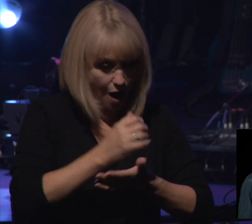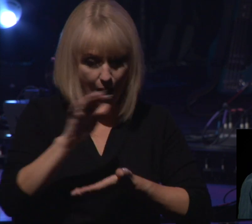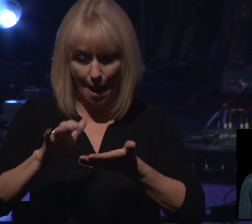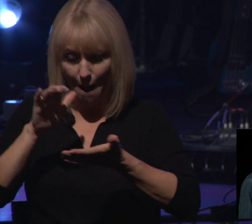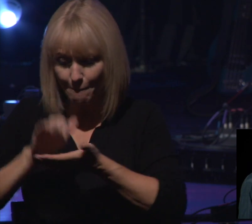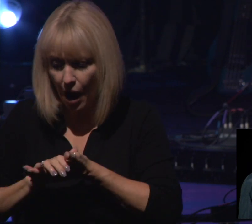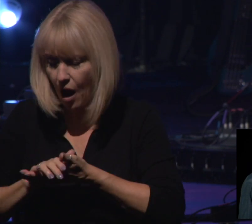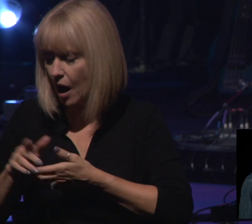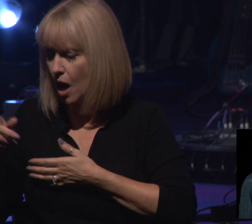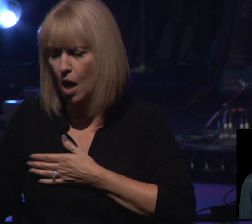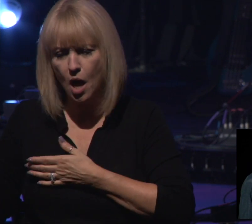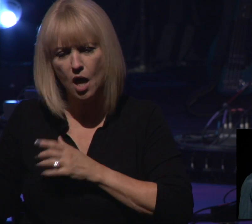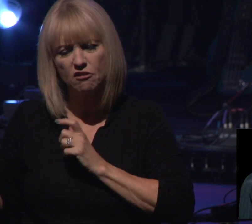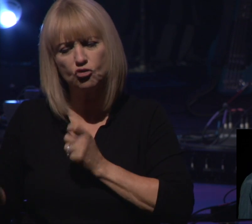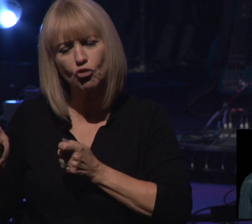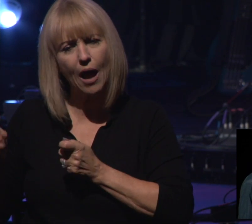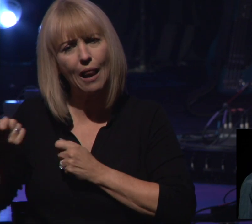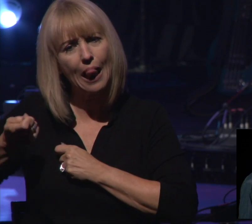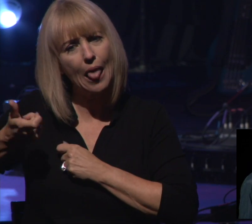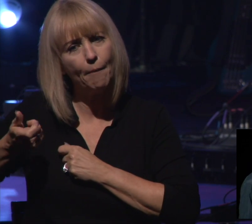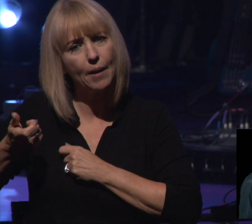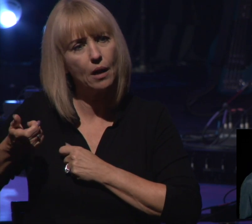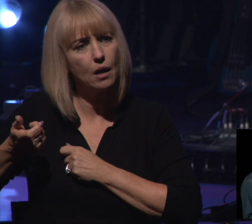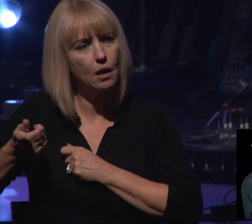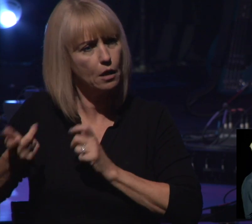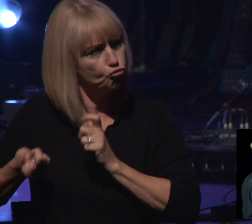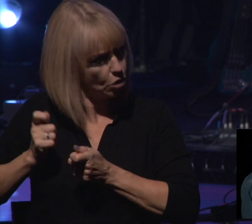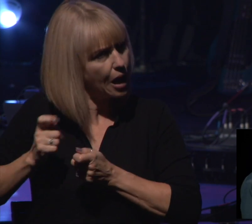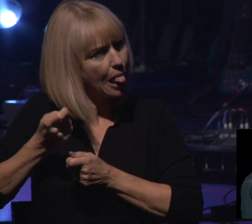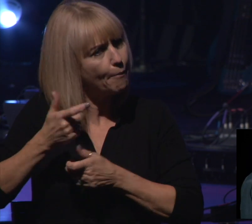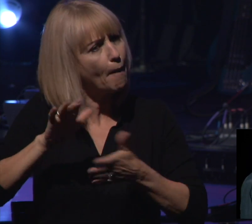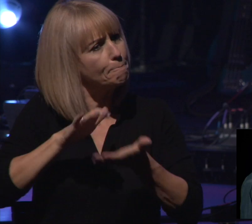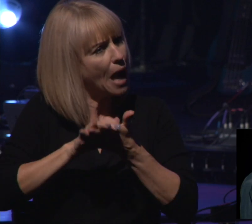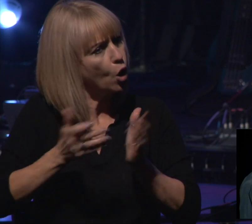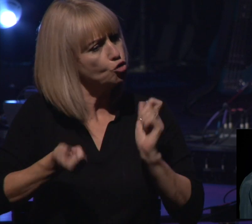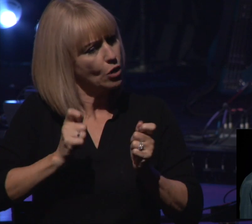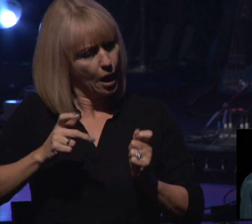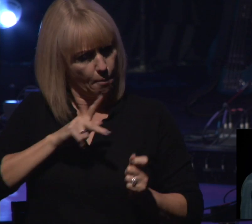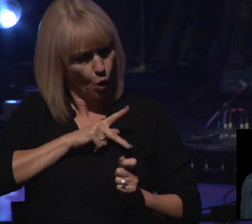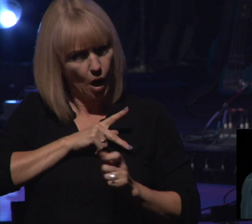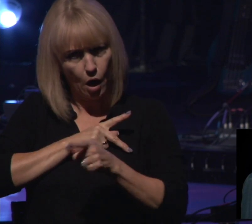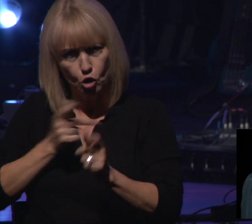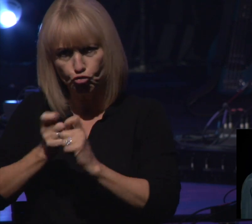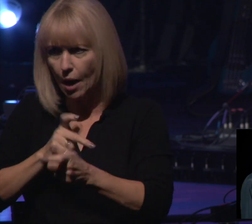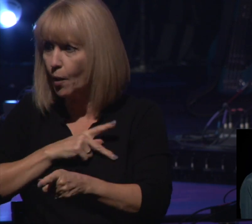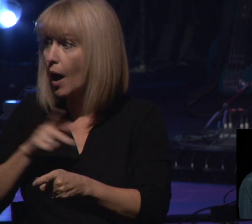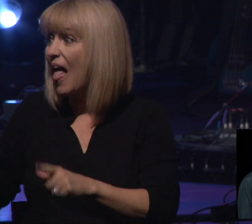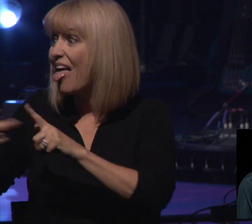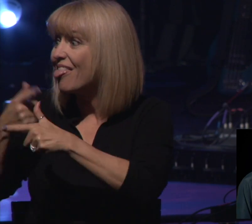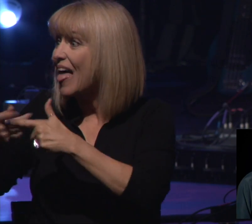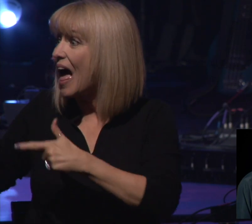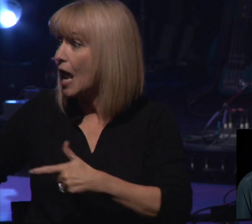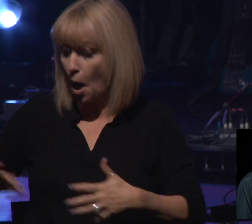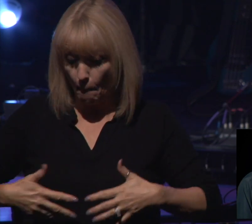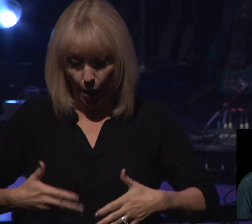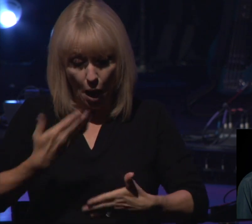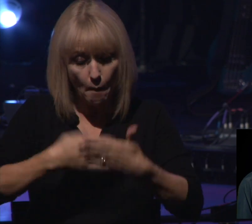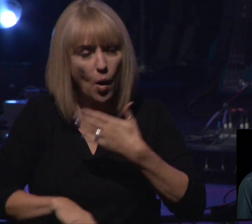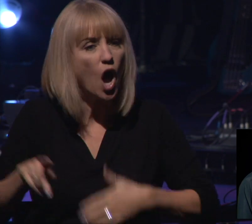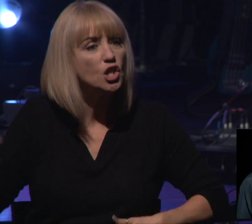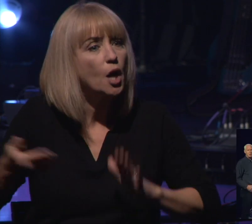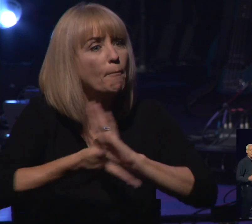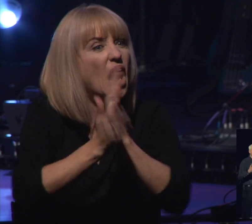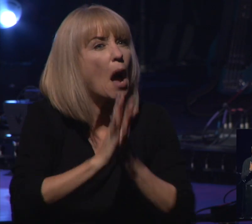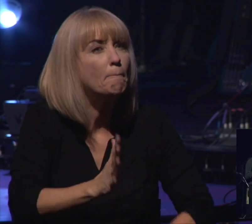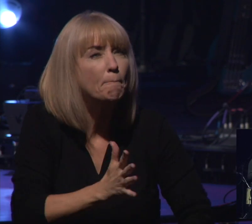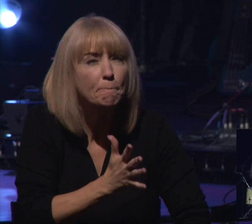got married. But you get to know each other again, and then she became a mom. I didn't know who she was. I mean,